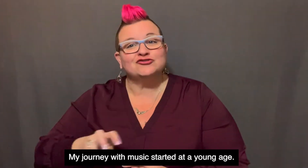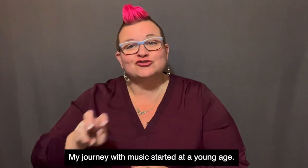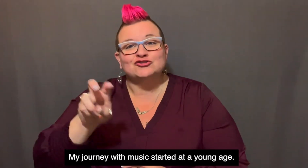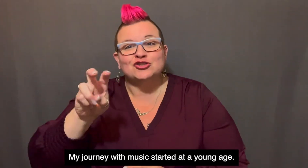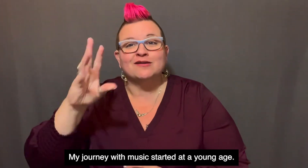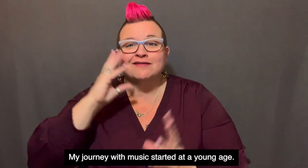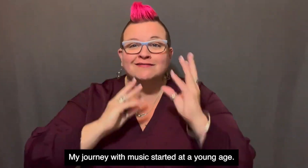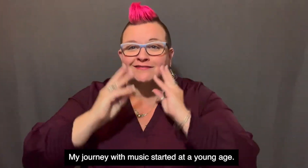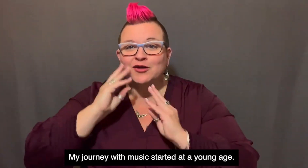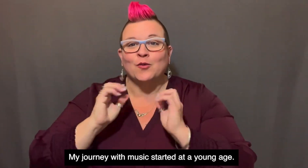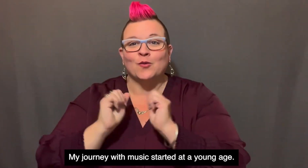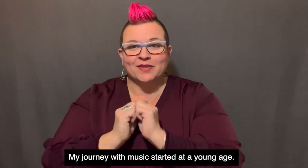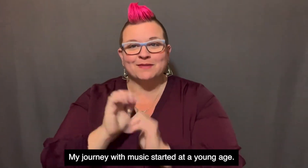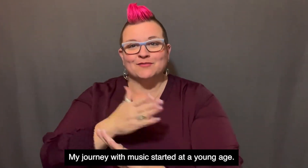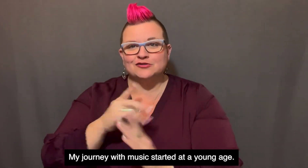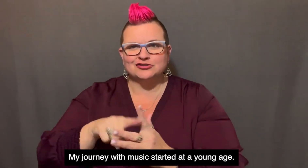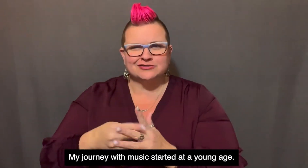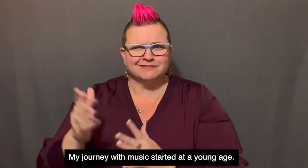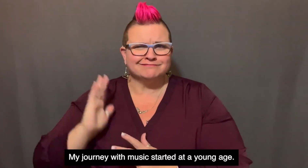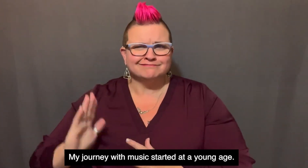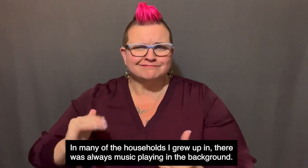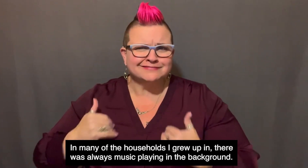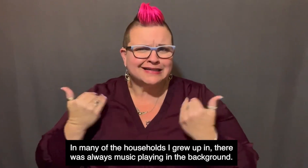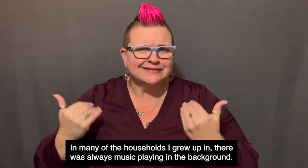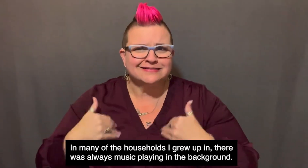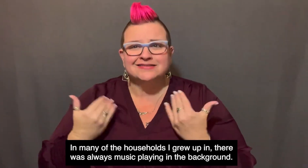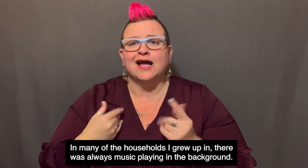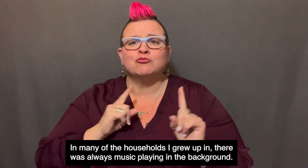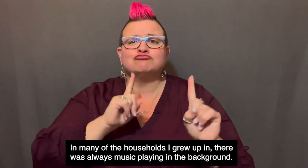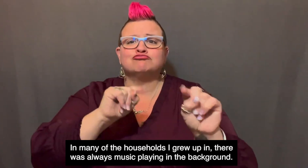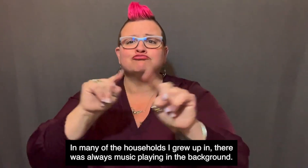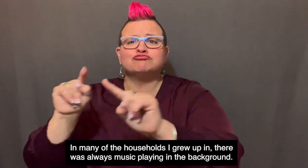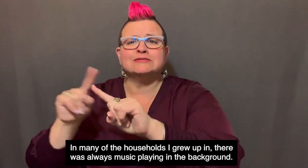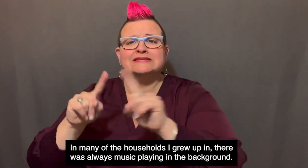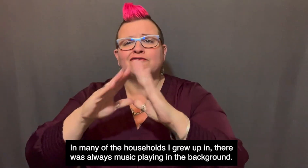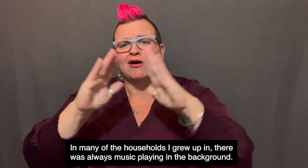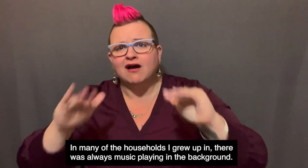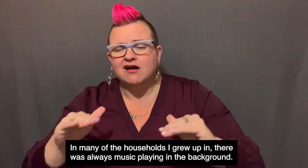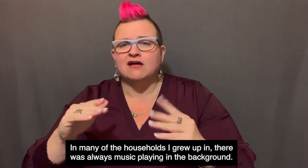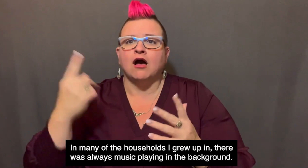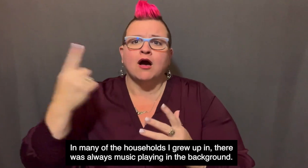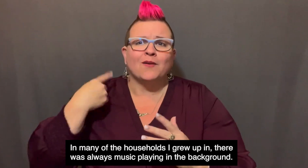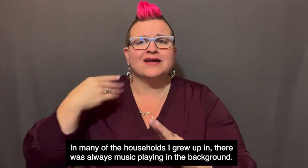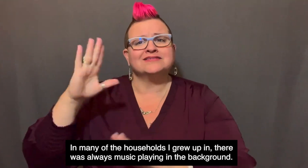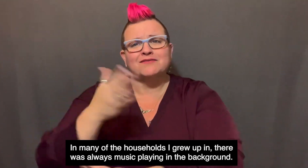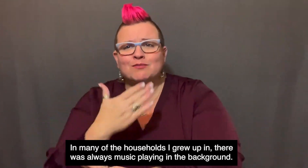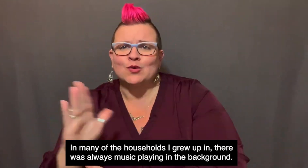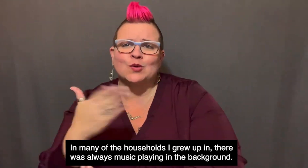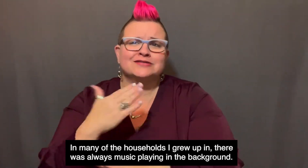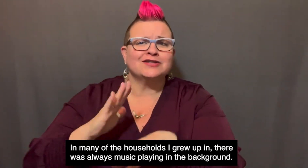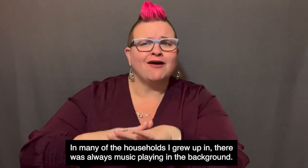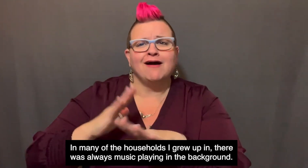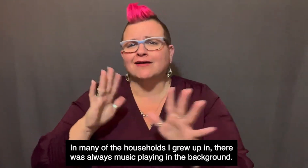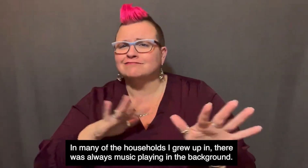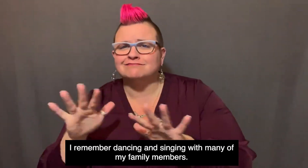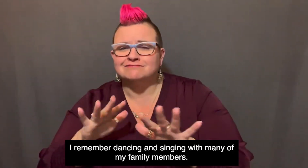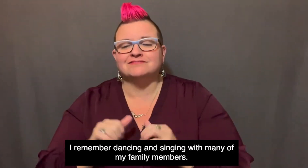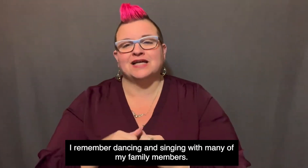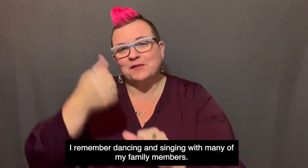My journey with music started at a young age. In many of the households I grew up in, there was always music playing in the background. I